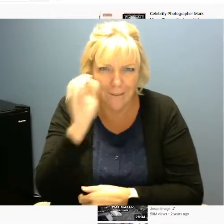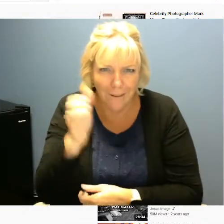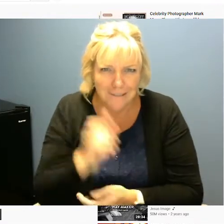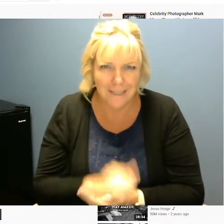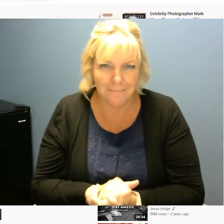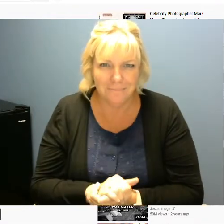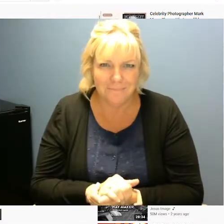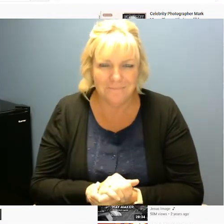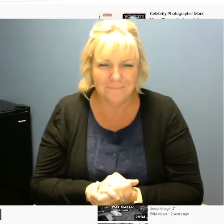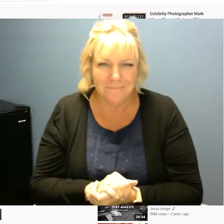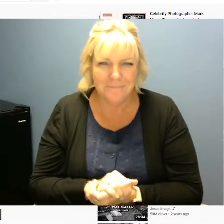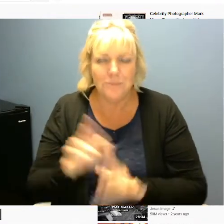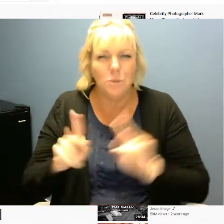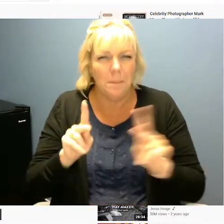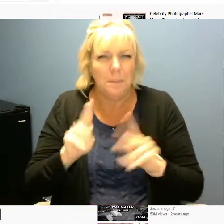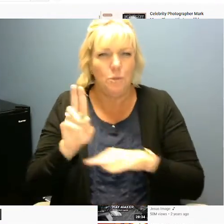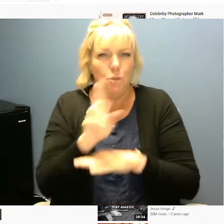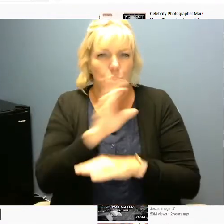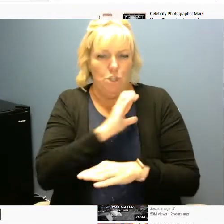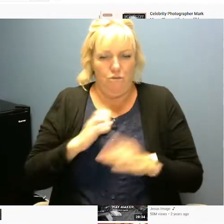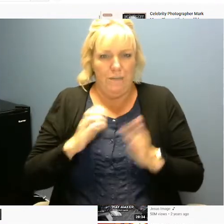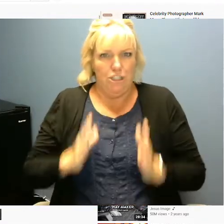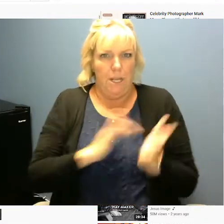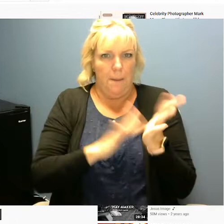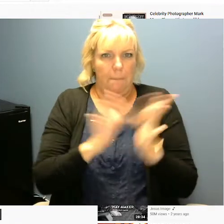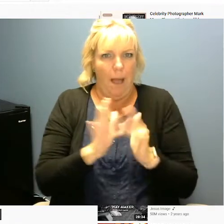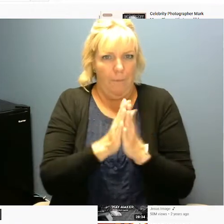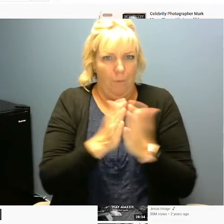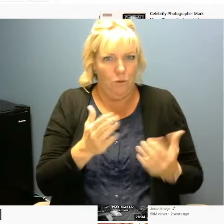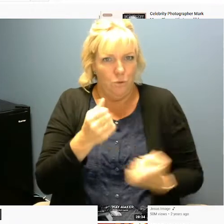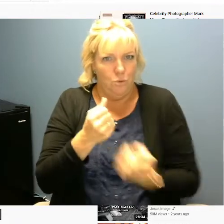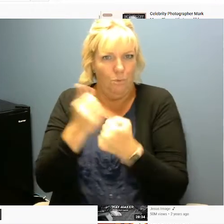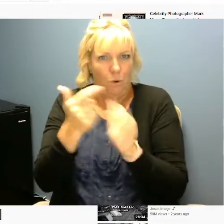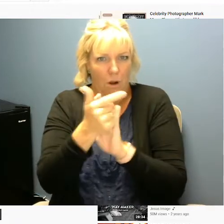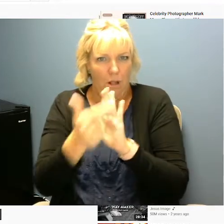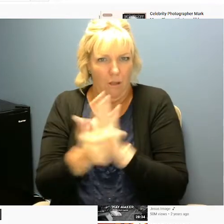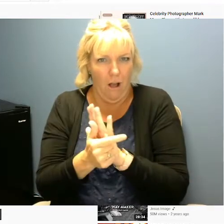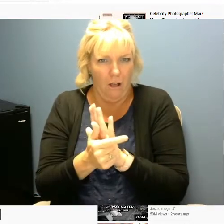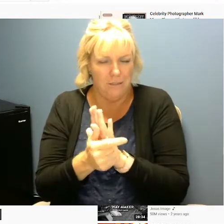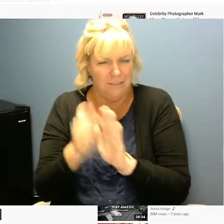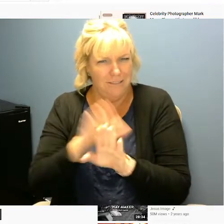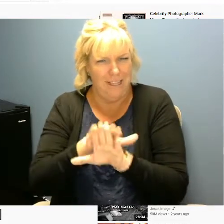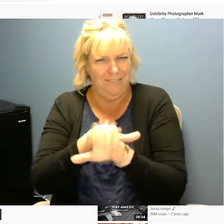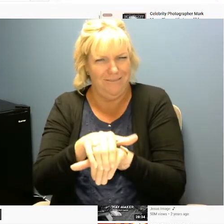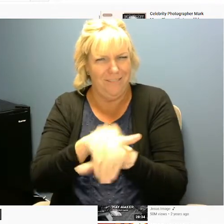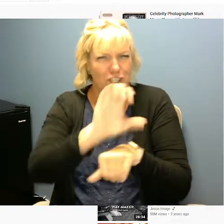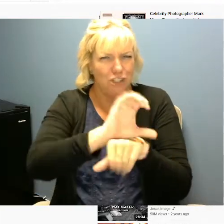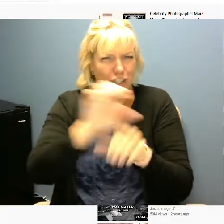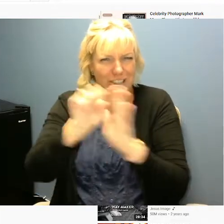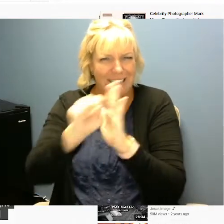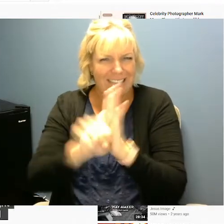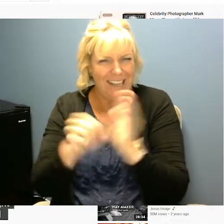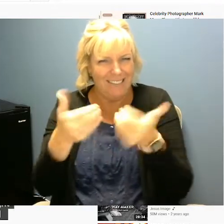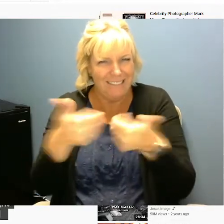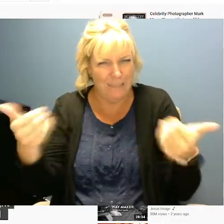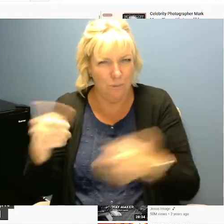laws, which goes against ideas of separation of church and state that we're going to put into our